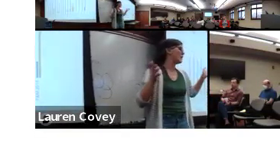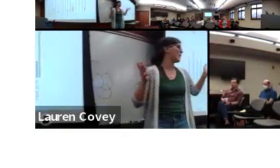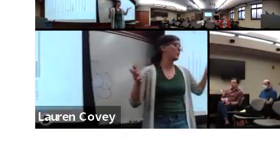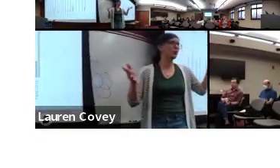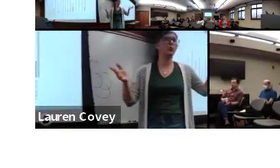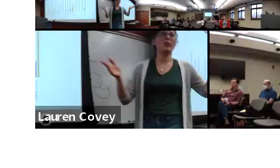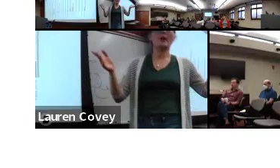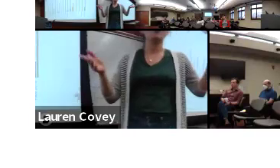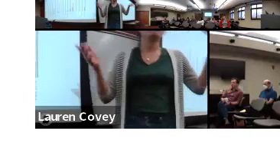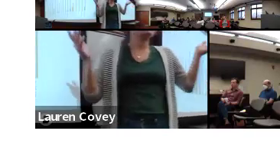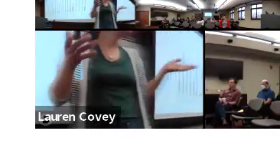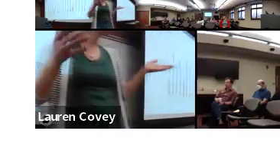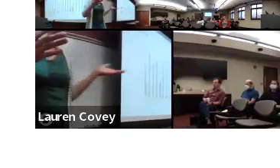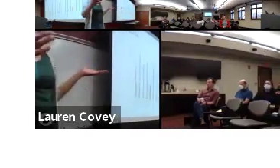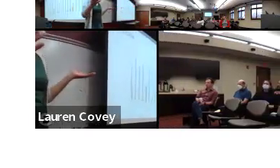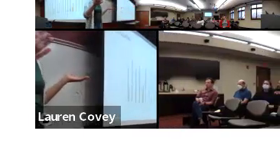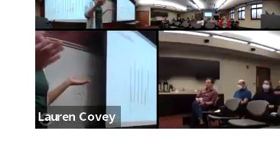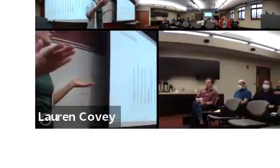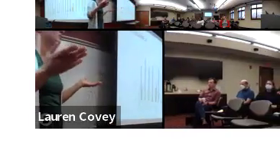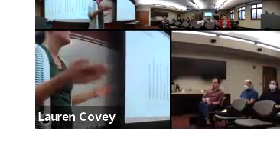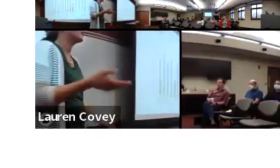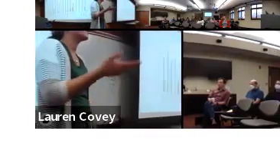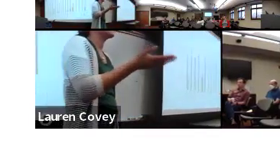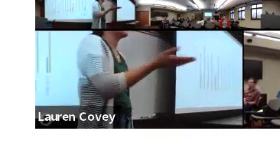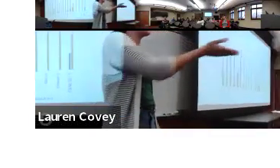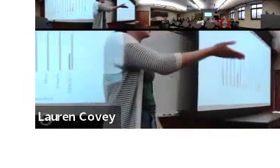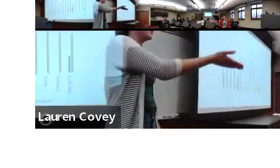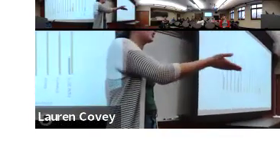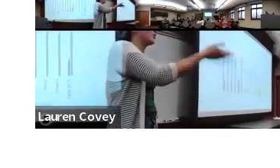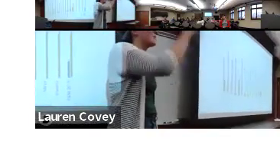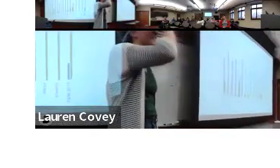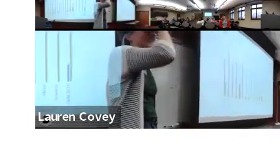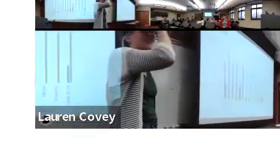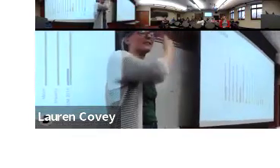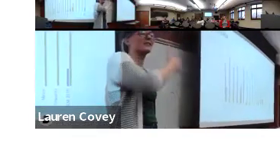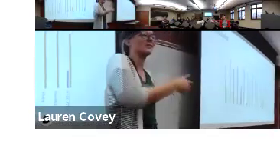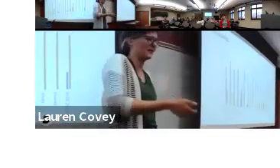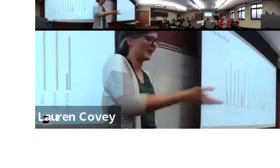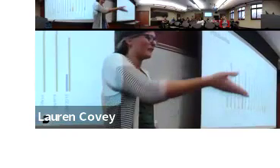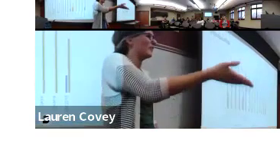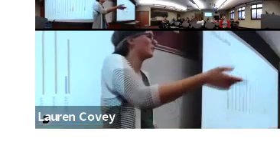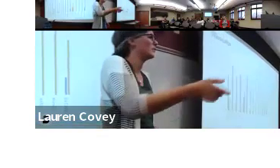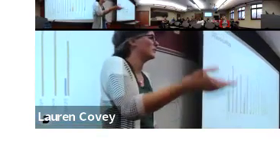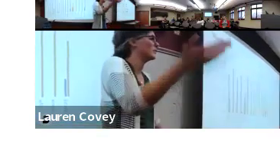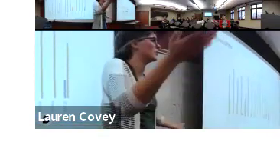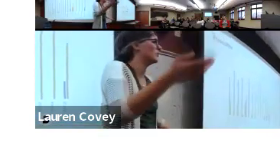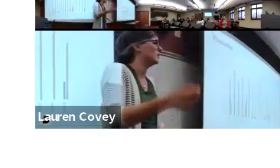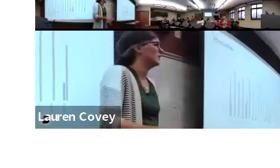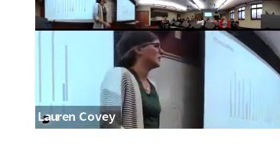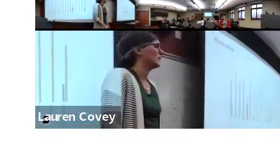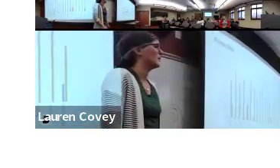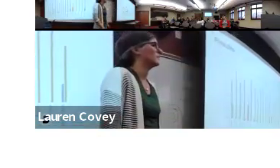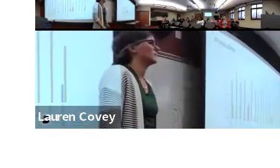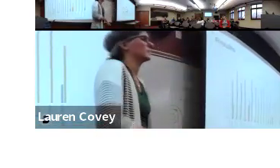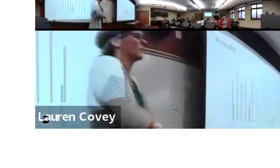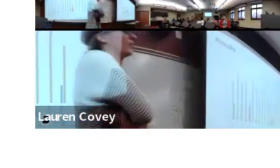I haven't been able to rule that out. Maybe she just thought, you know, what is this, like, why are they showing me these things? Like, she's like, yeah, it fell, you know?